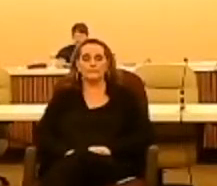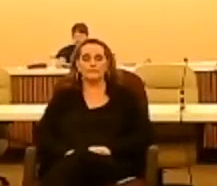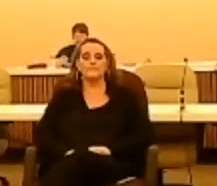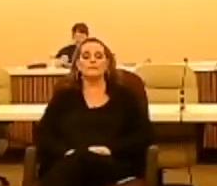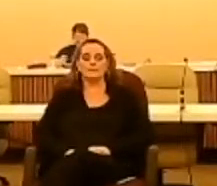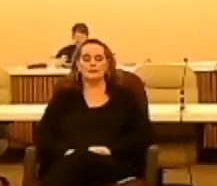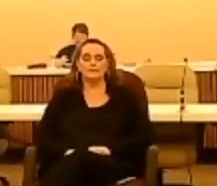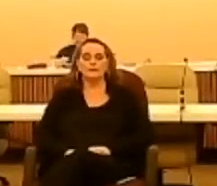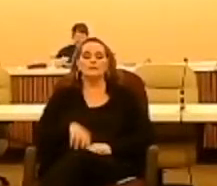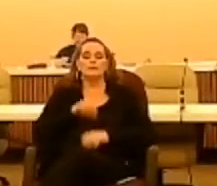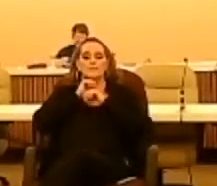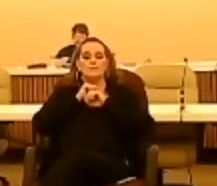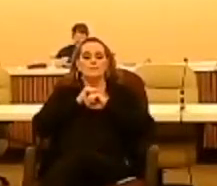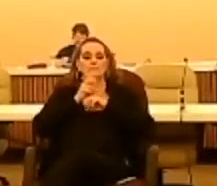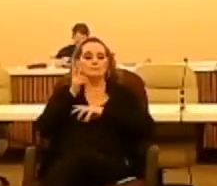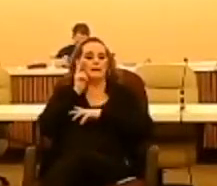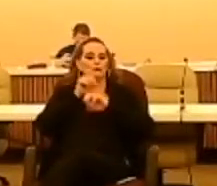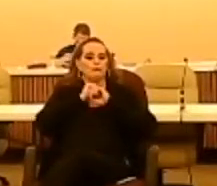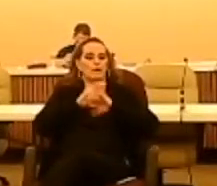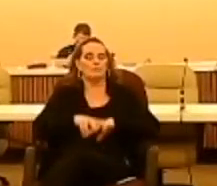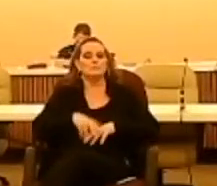Hearing none, please call the roll.